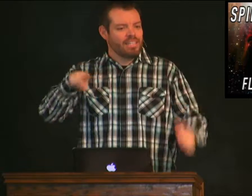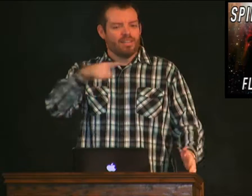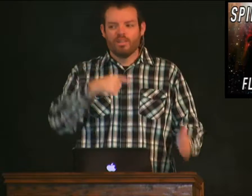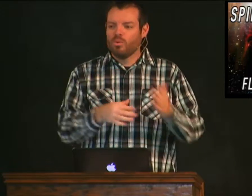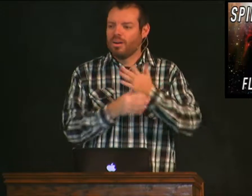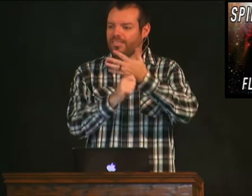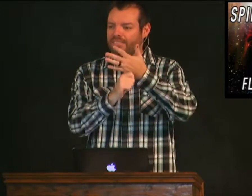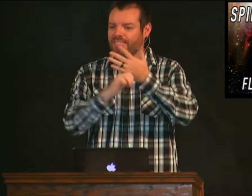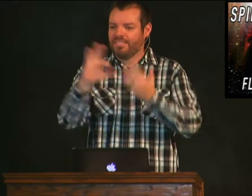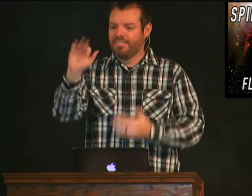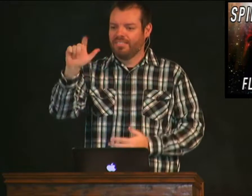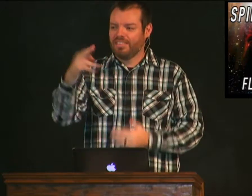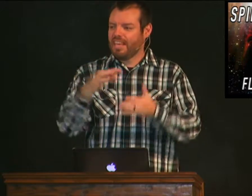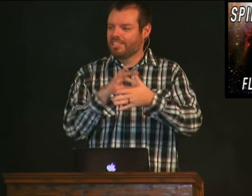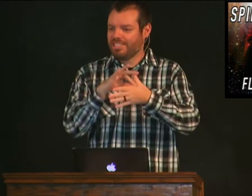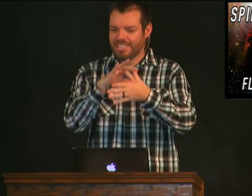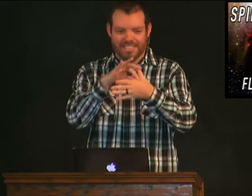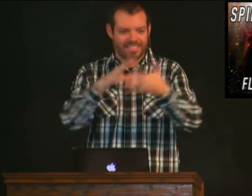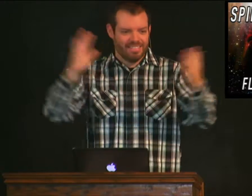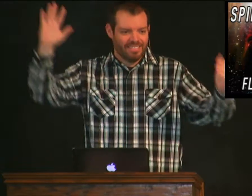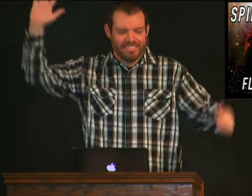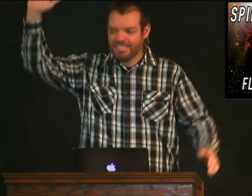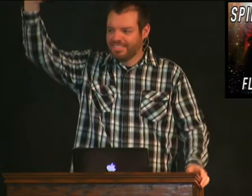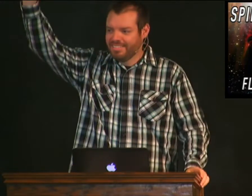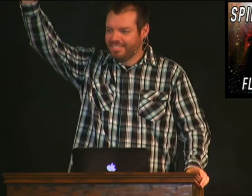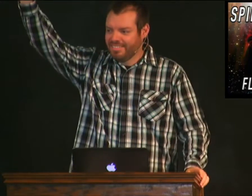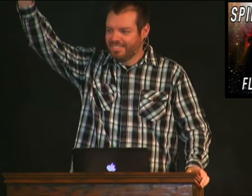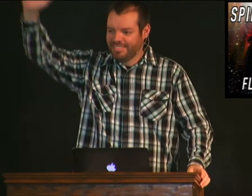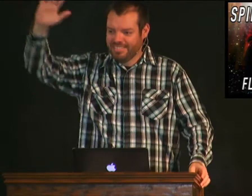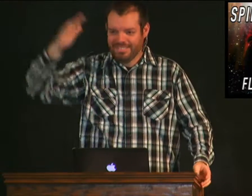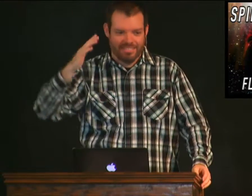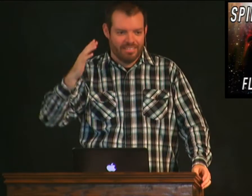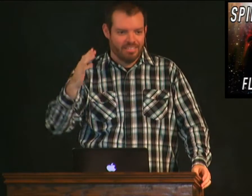How many of you are flesh?